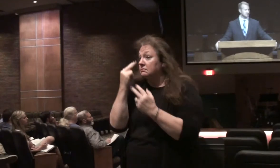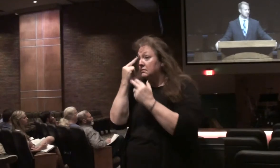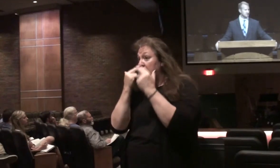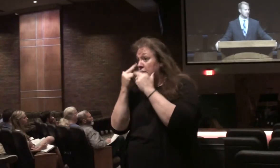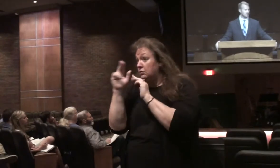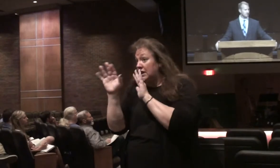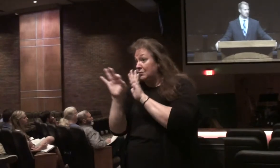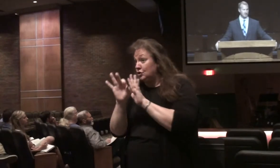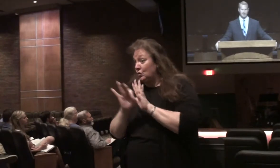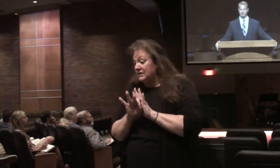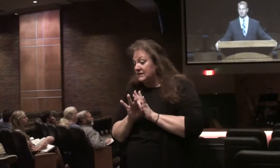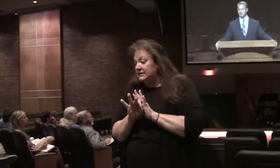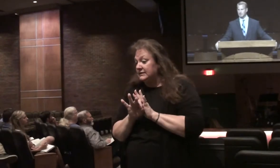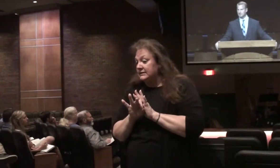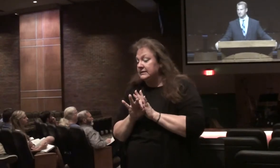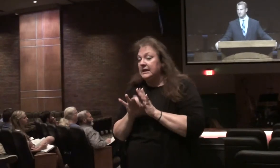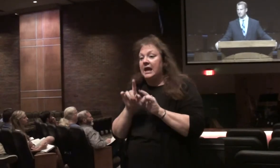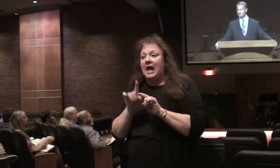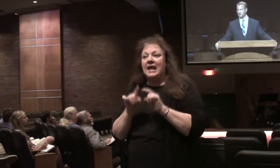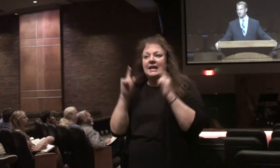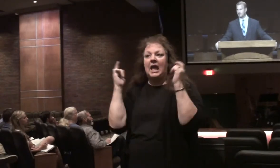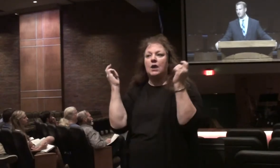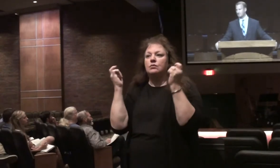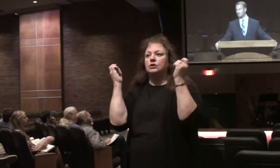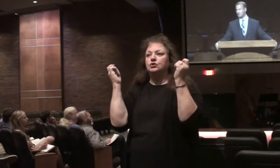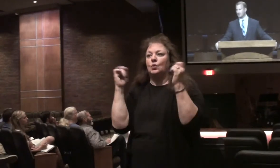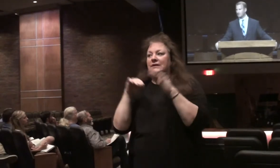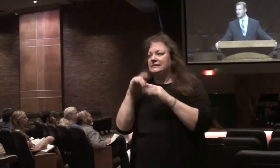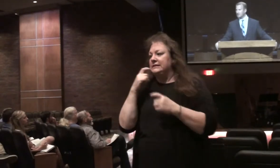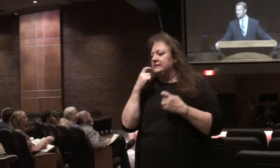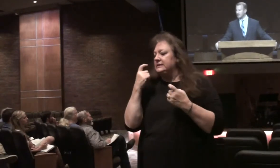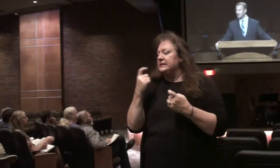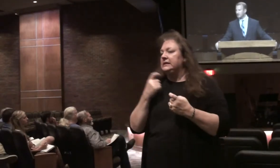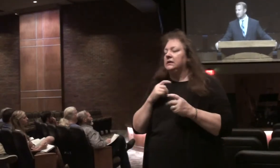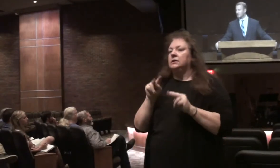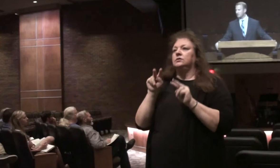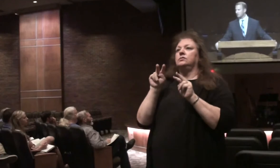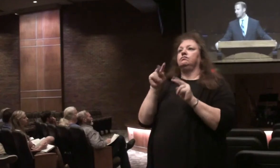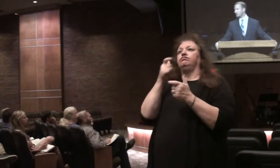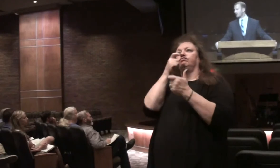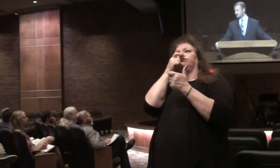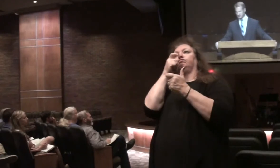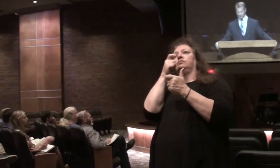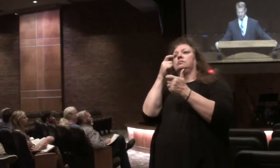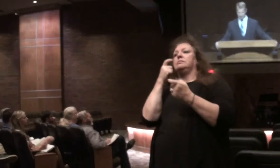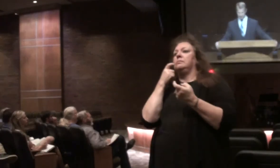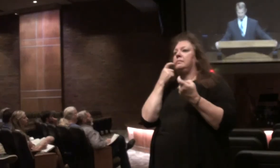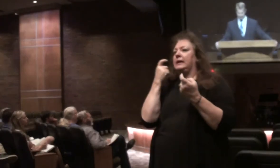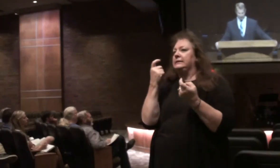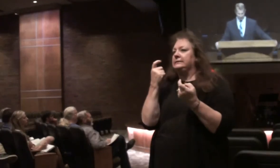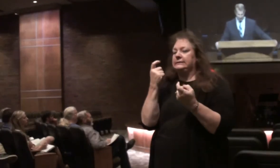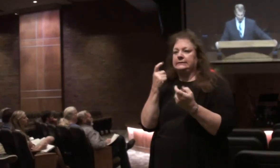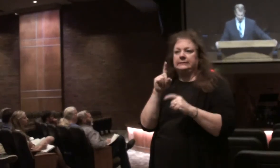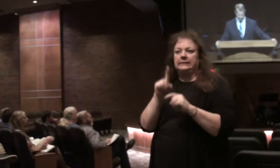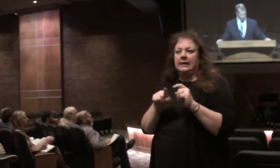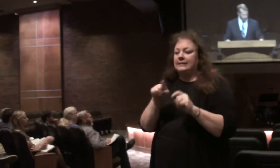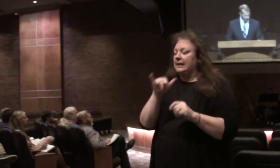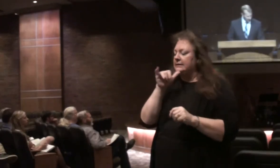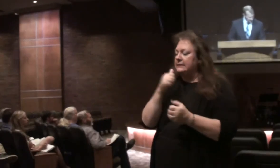choices. I can't rejoice in sin. I can't be entertained by unrighteousness.